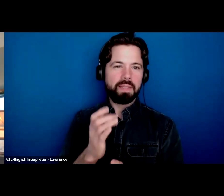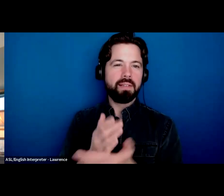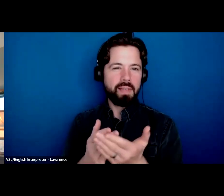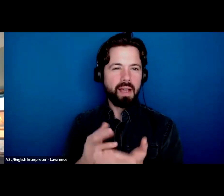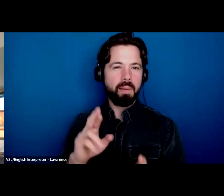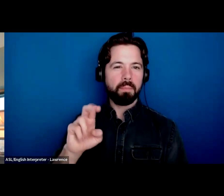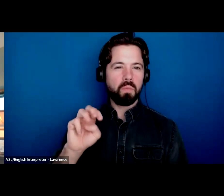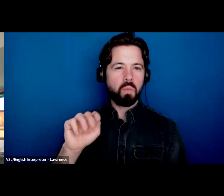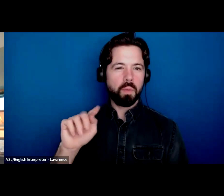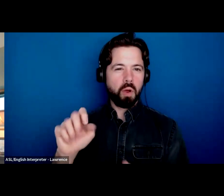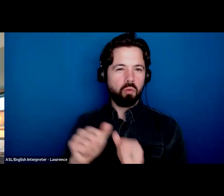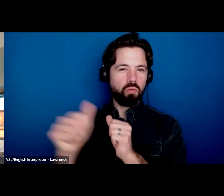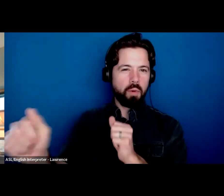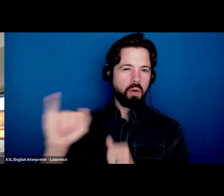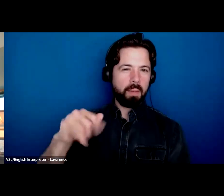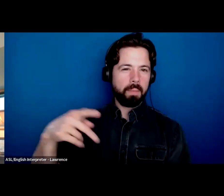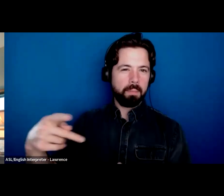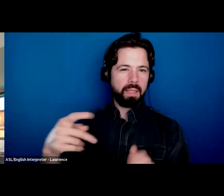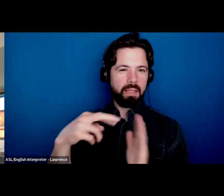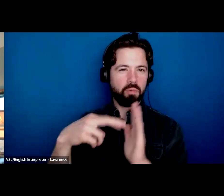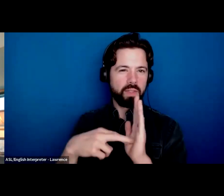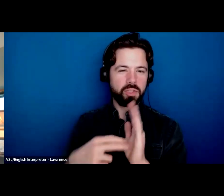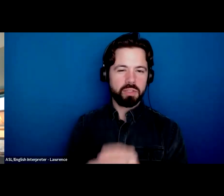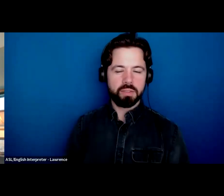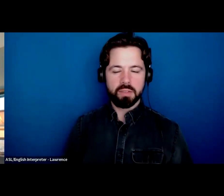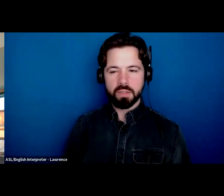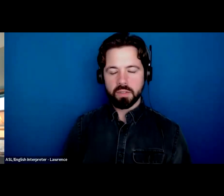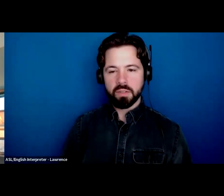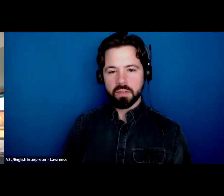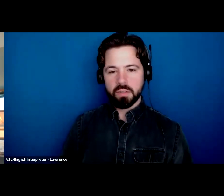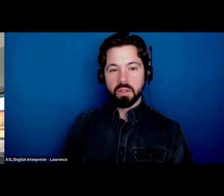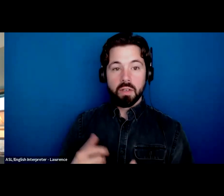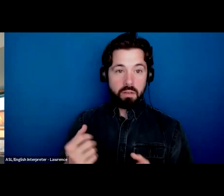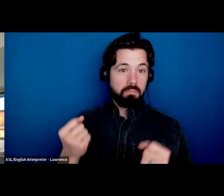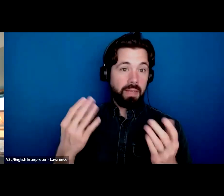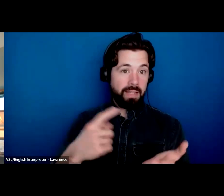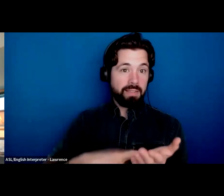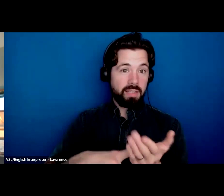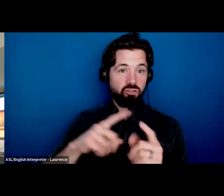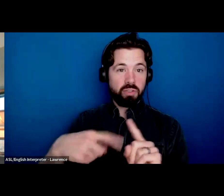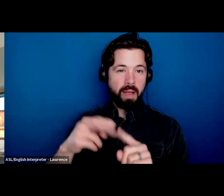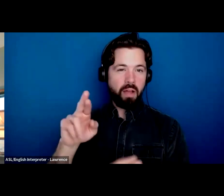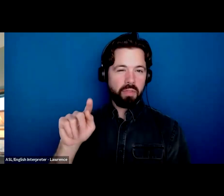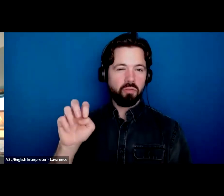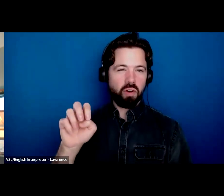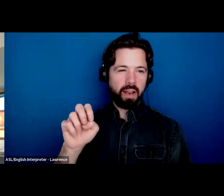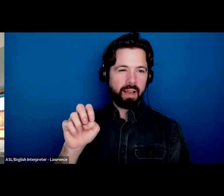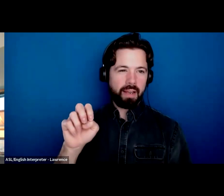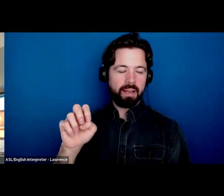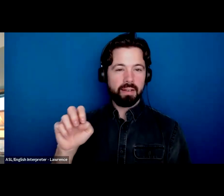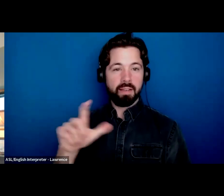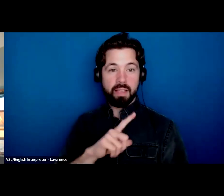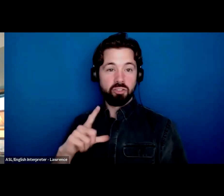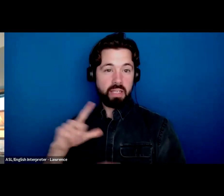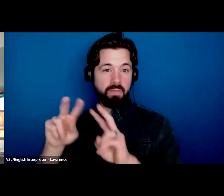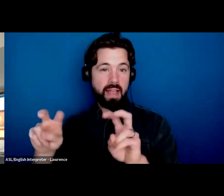IPP provisions. Again, there was a number of discussions about the rates. The Legislative Analyst Office, I know